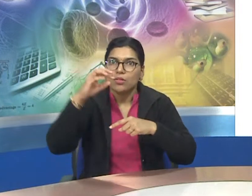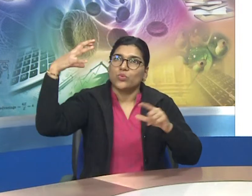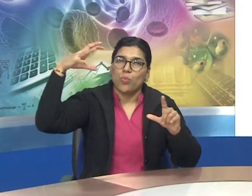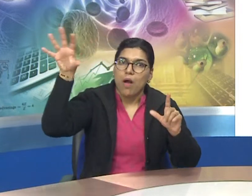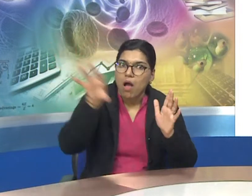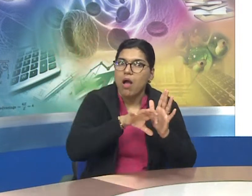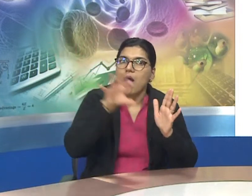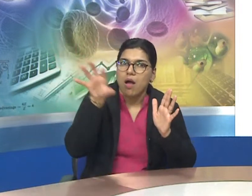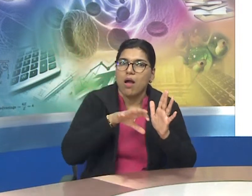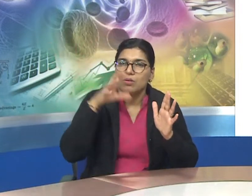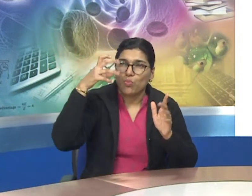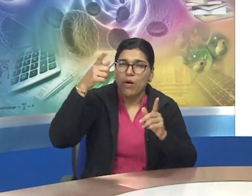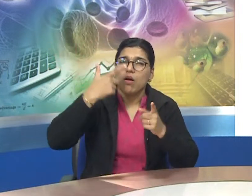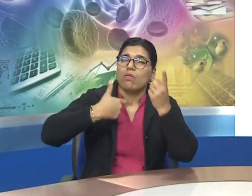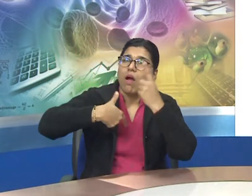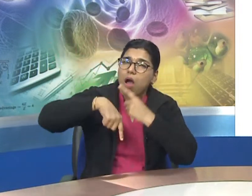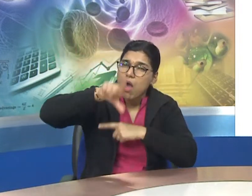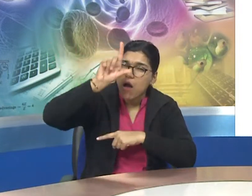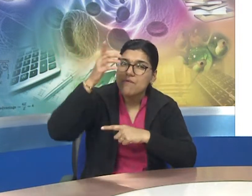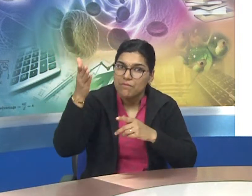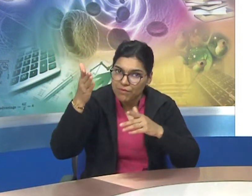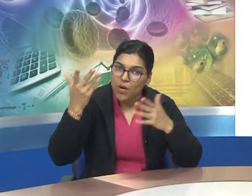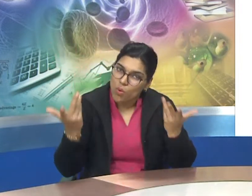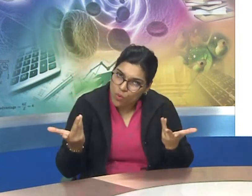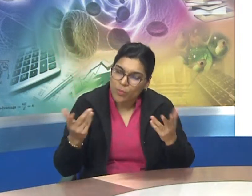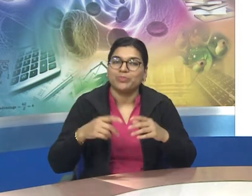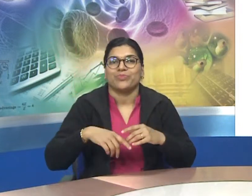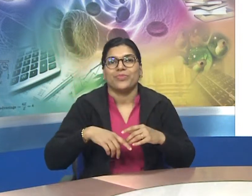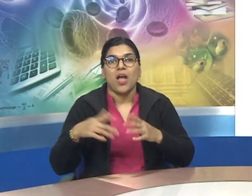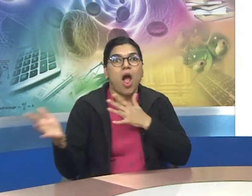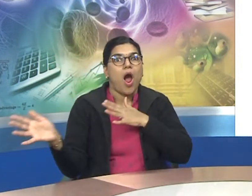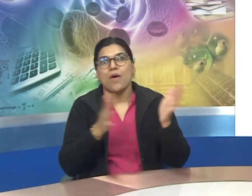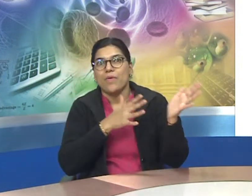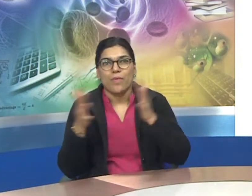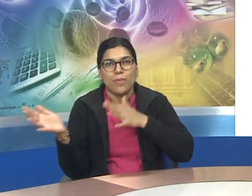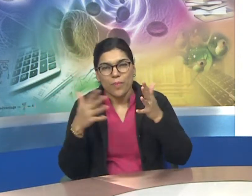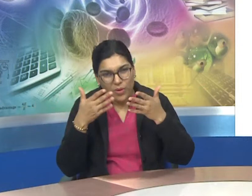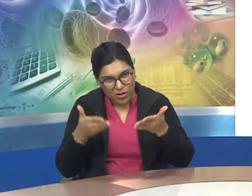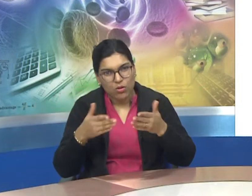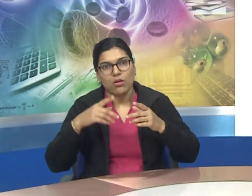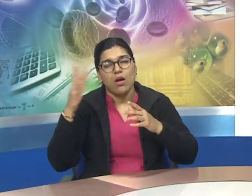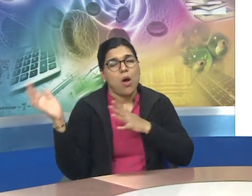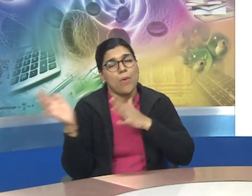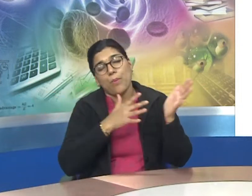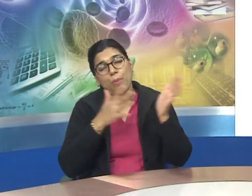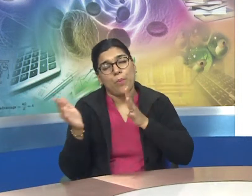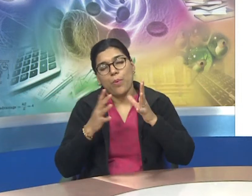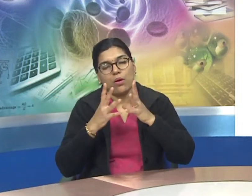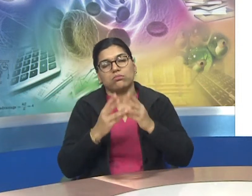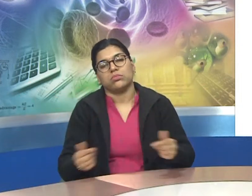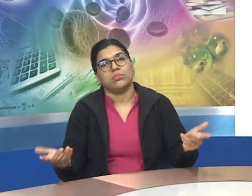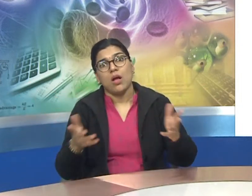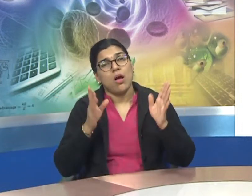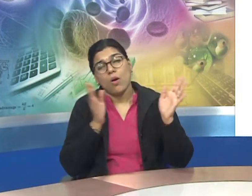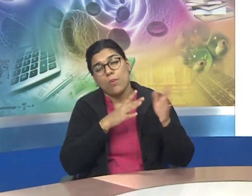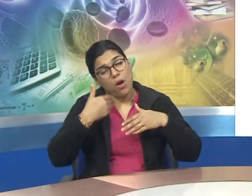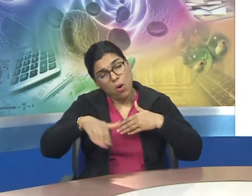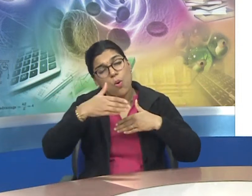There are some sources of energy which can be renewed after some time. They are